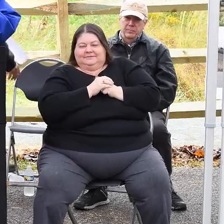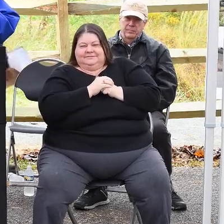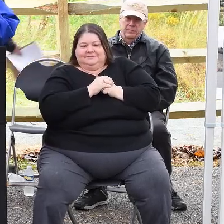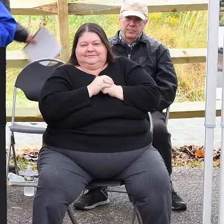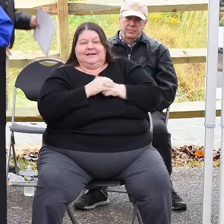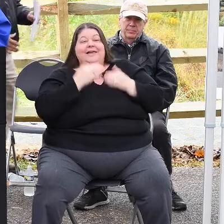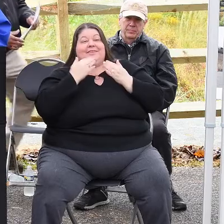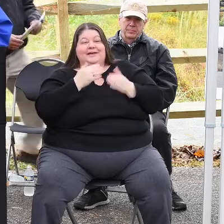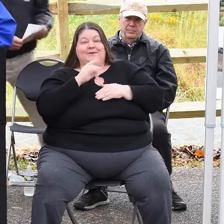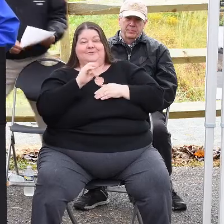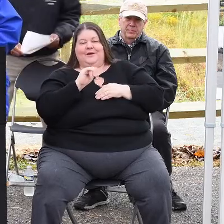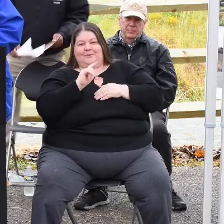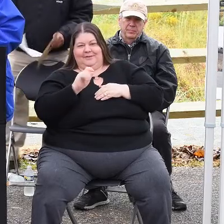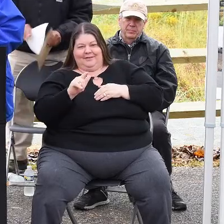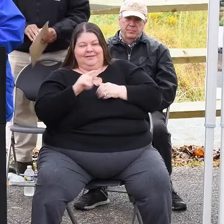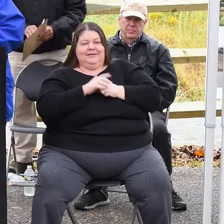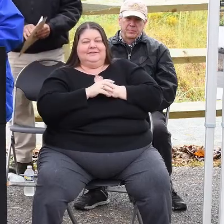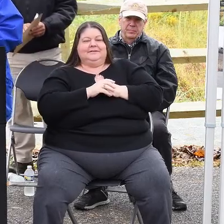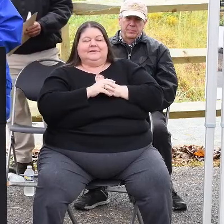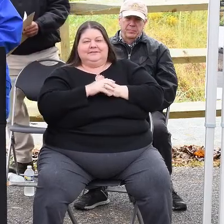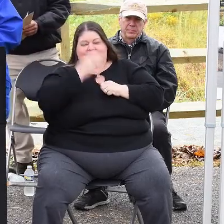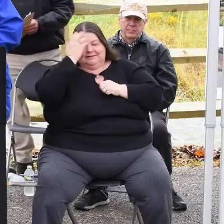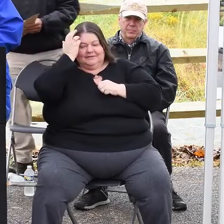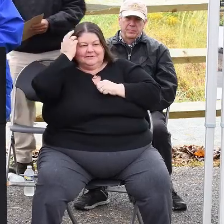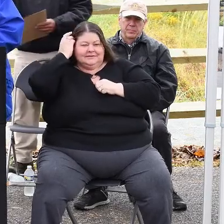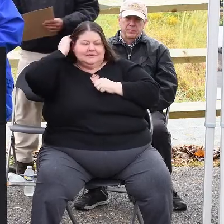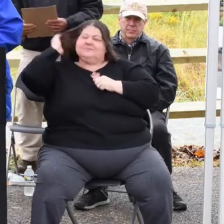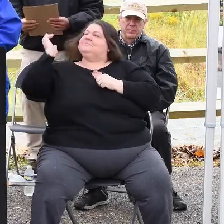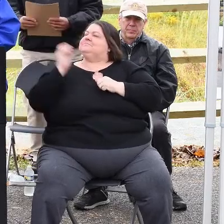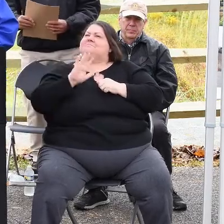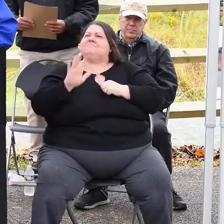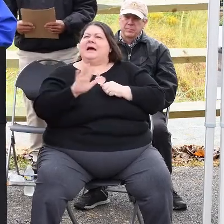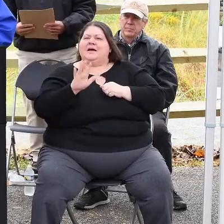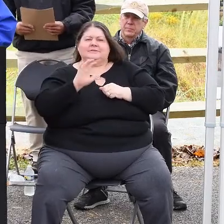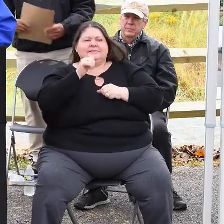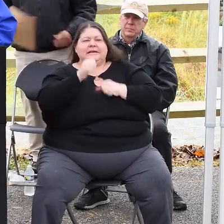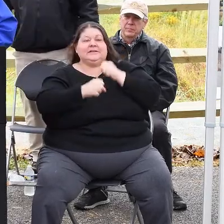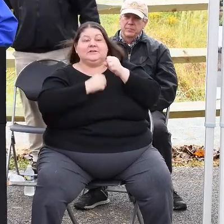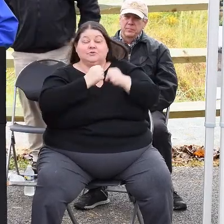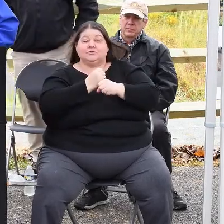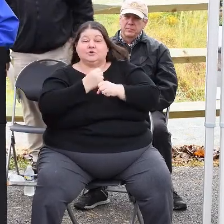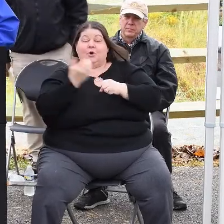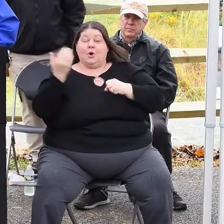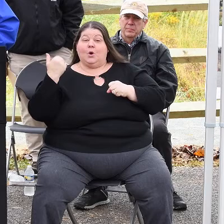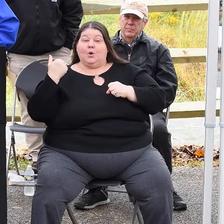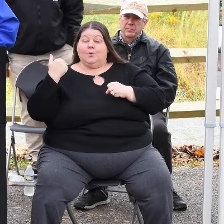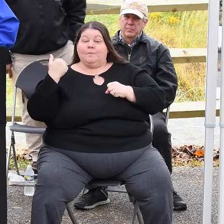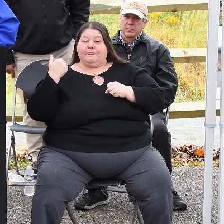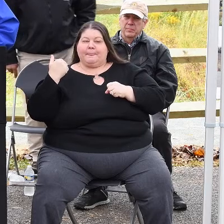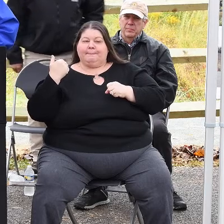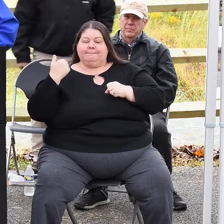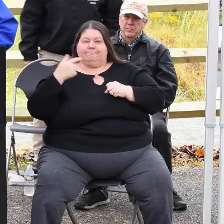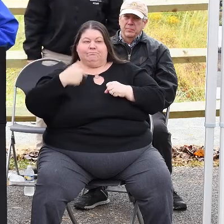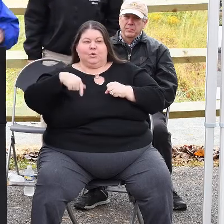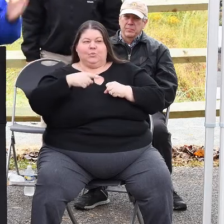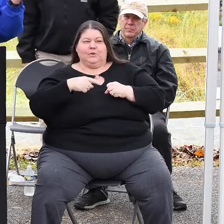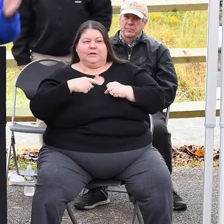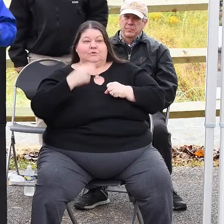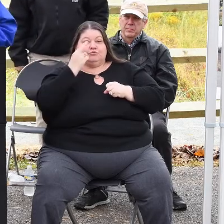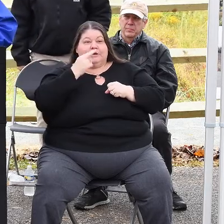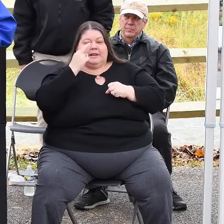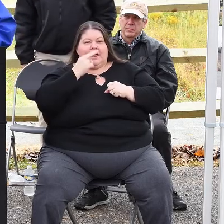Thank you, Raul. About 10 some years ago, we realized that there was